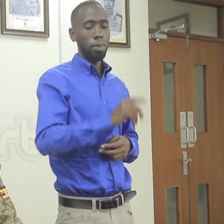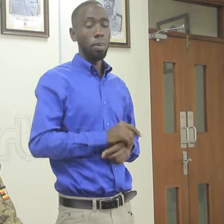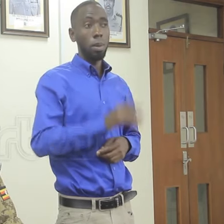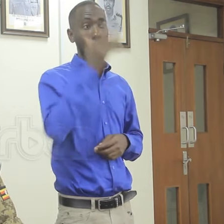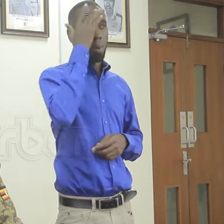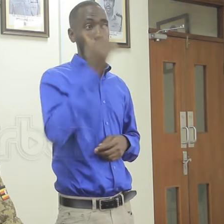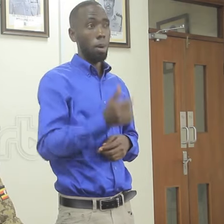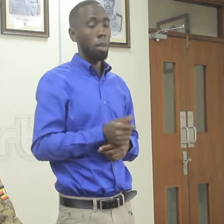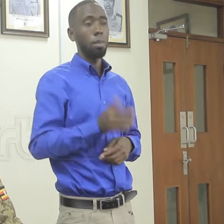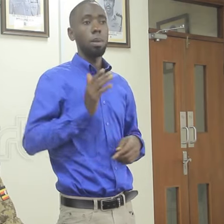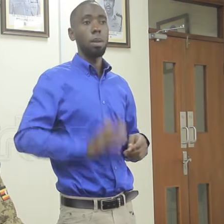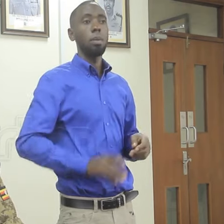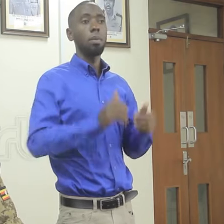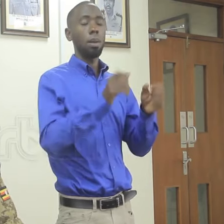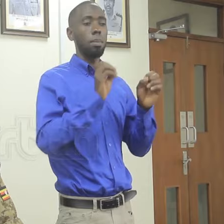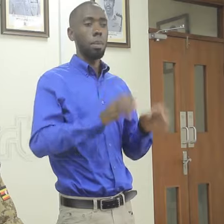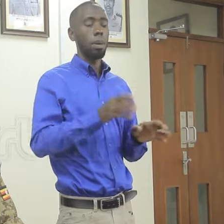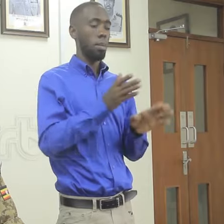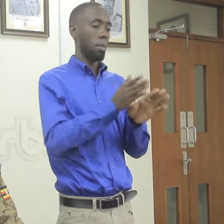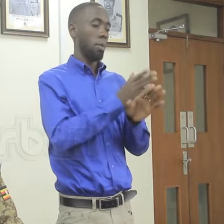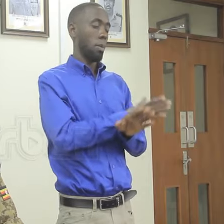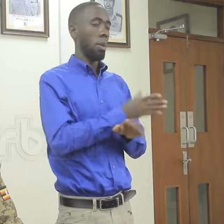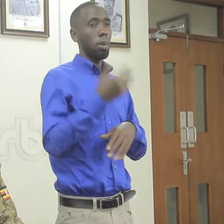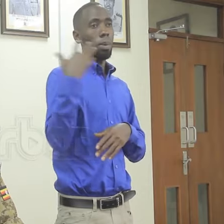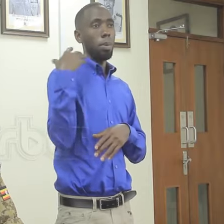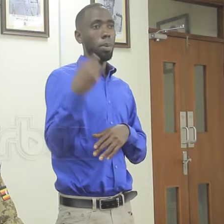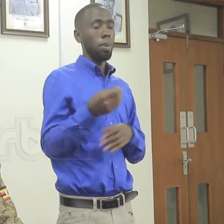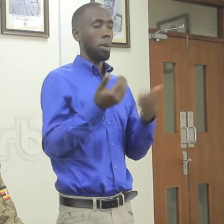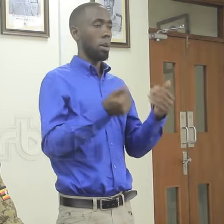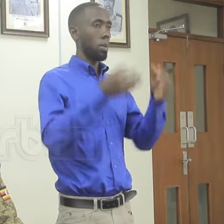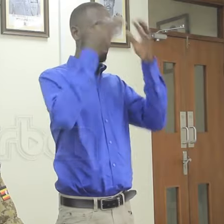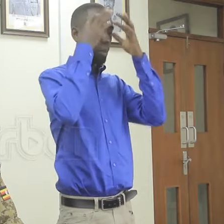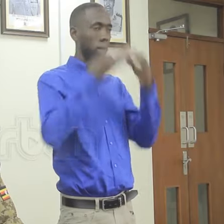for having misbehaved the previous day and decided to